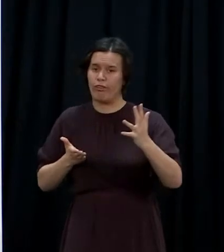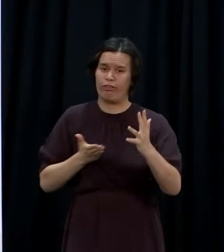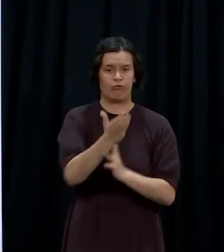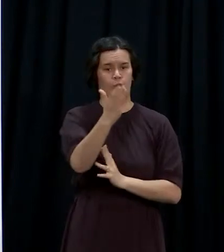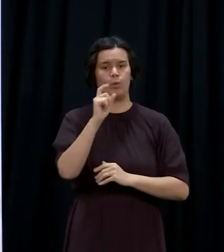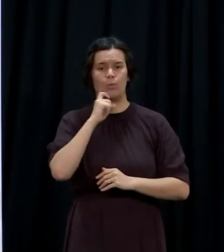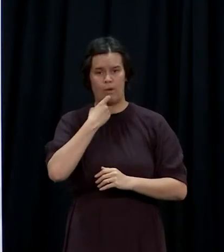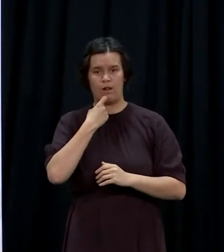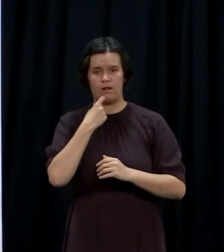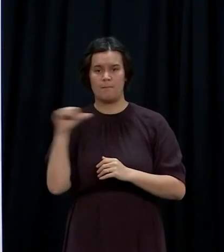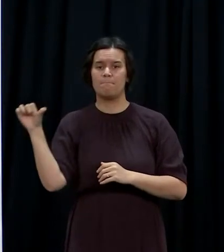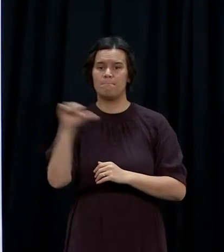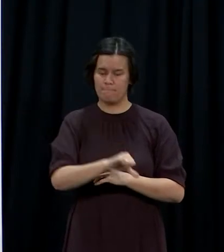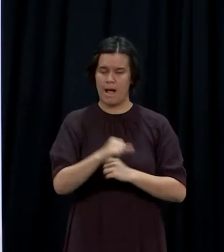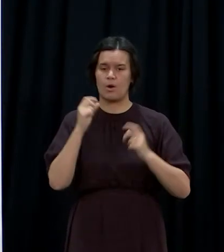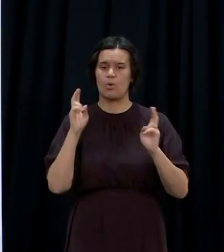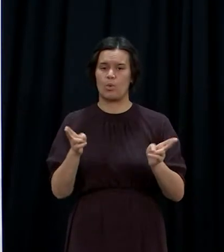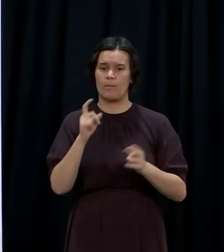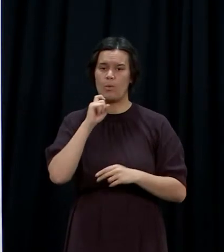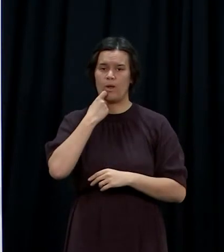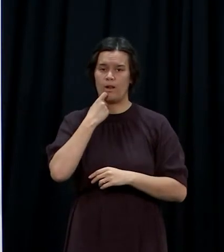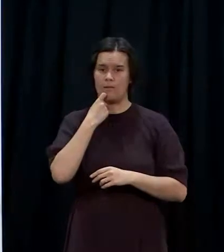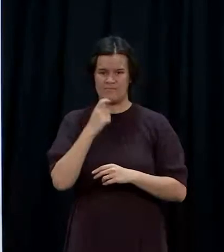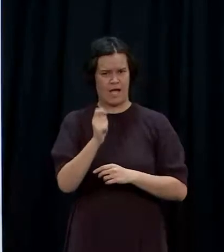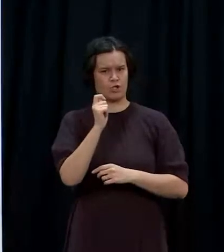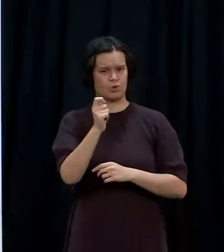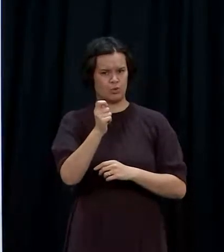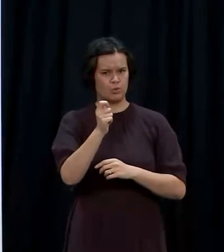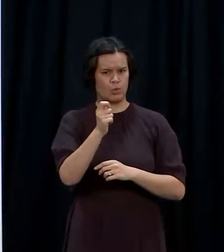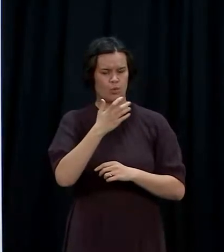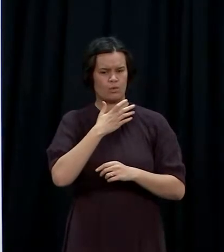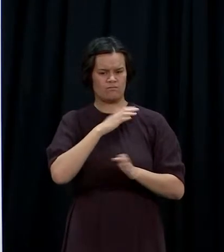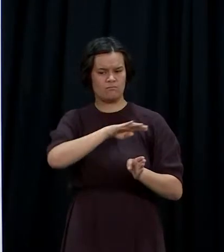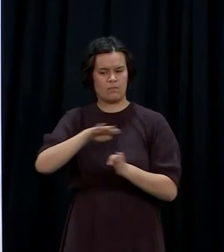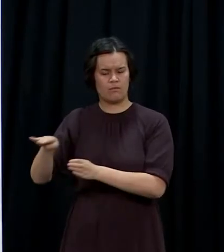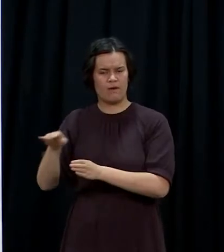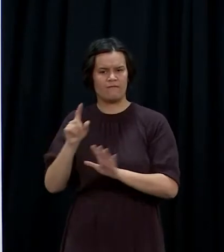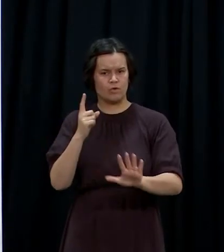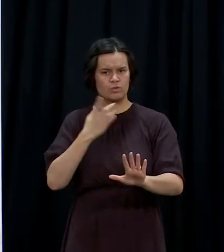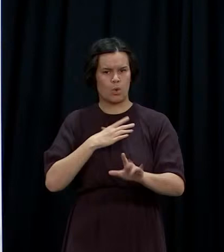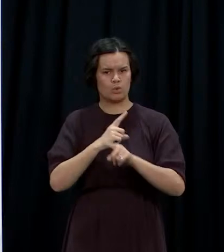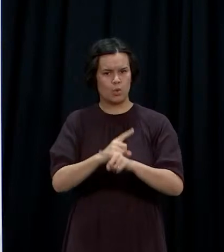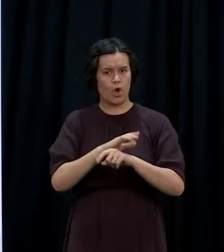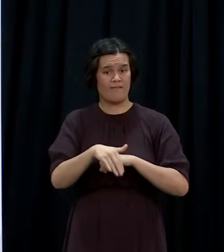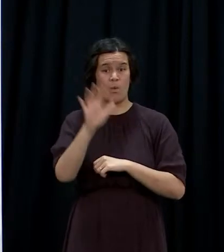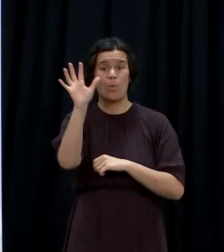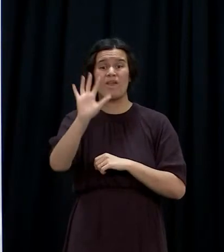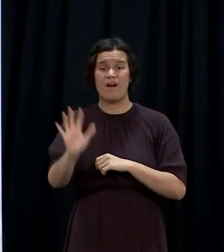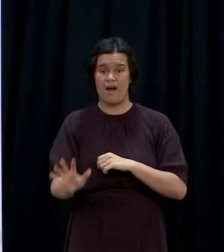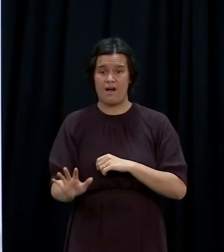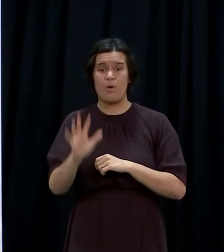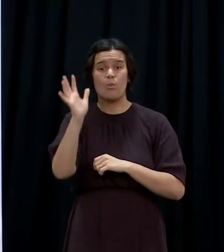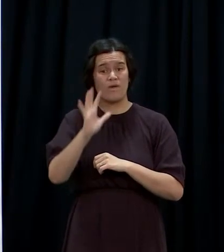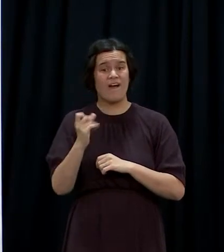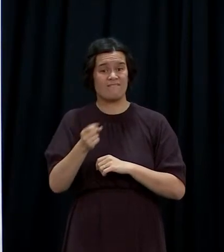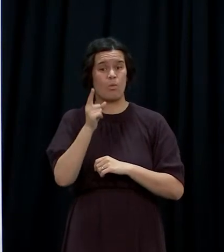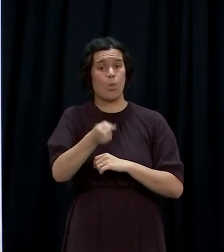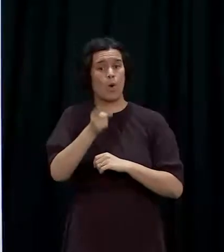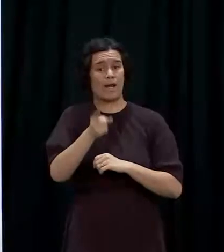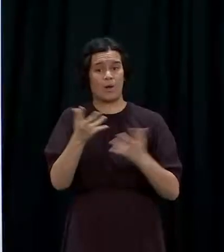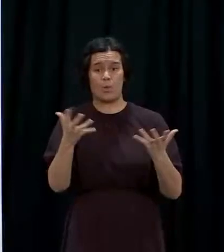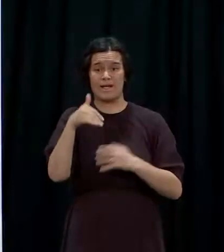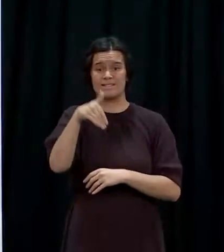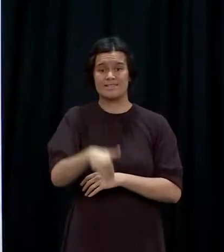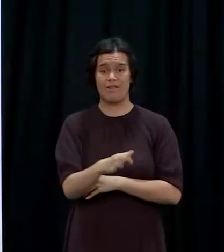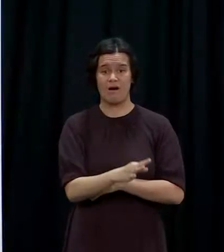very briefly update on the weather before I take some questions. I do want to note that there remain a number of warnings and watches in place across both the